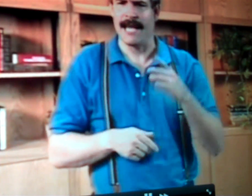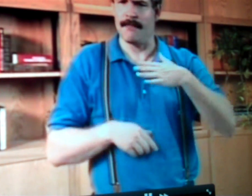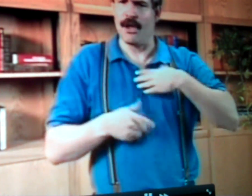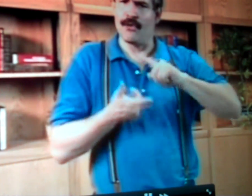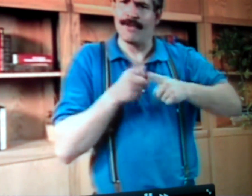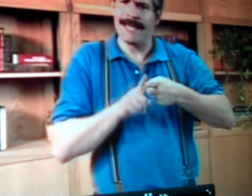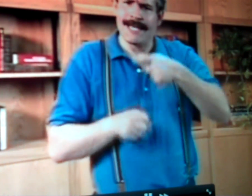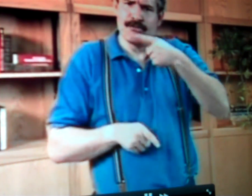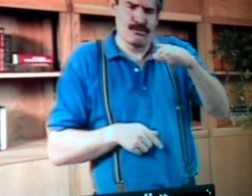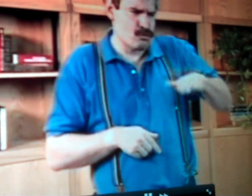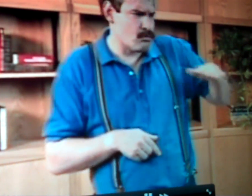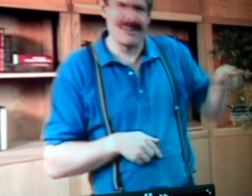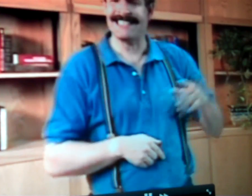well.